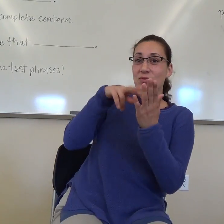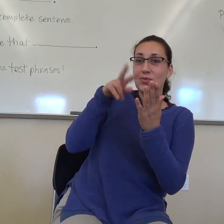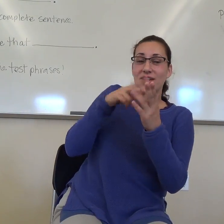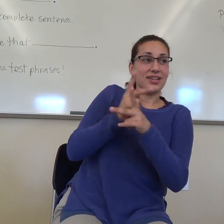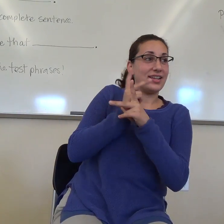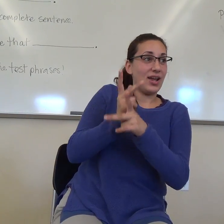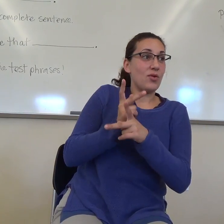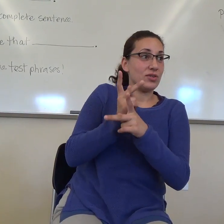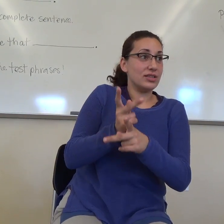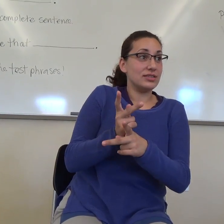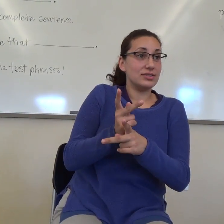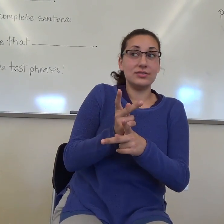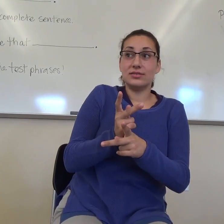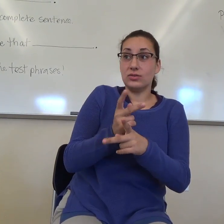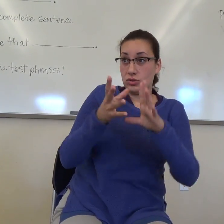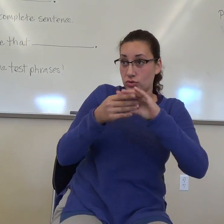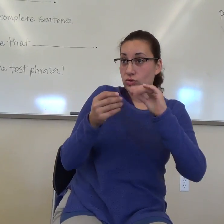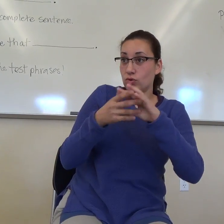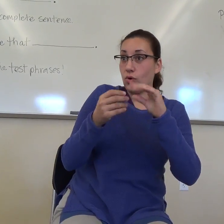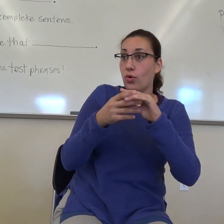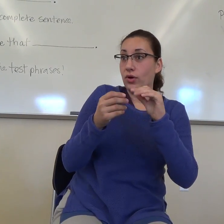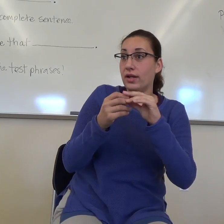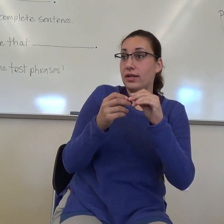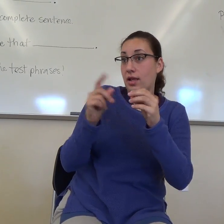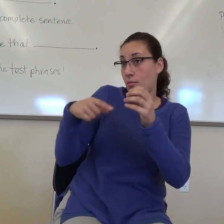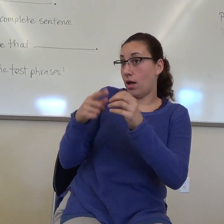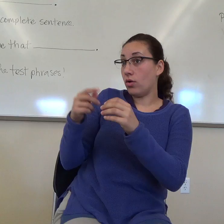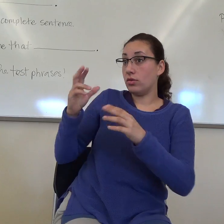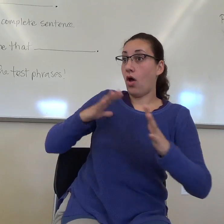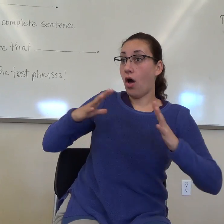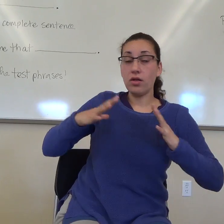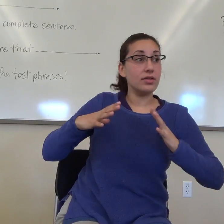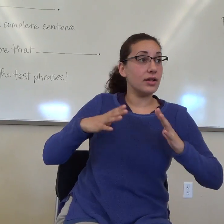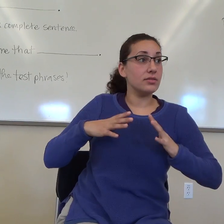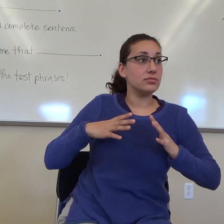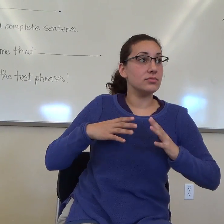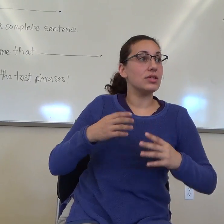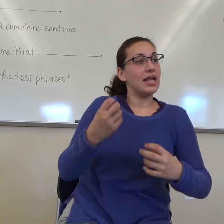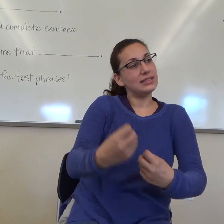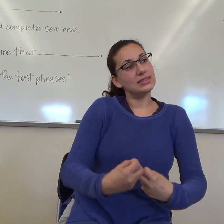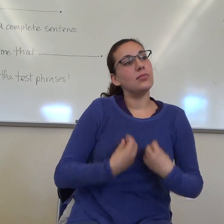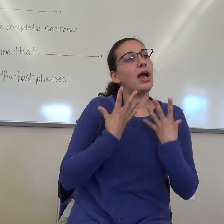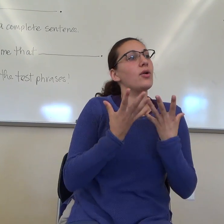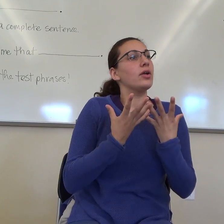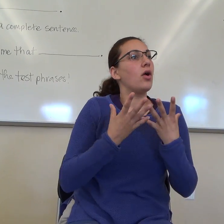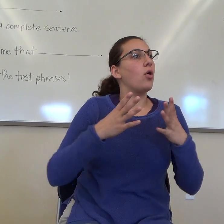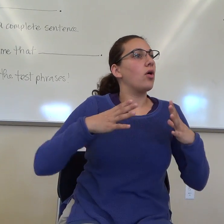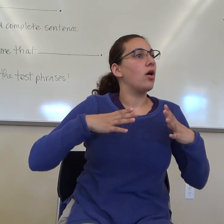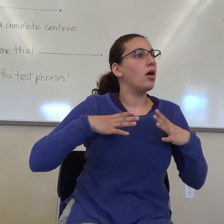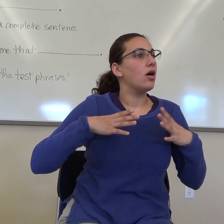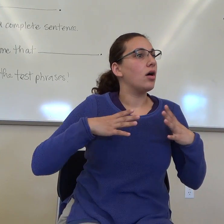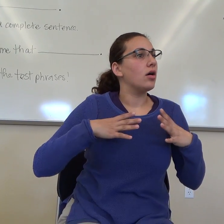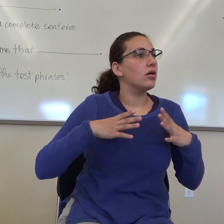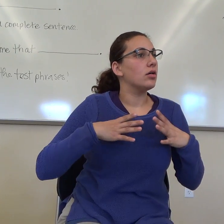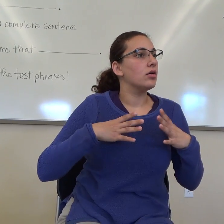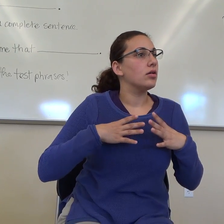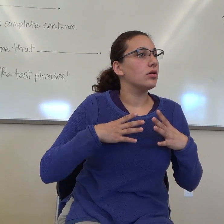behind the holiday, however, is a rousing one and is inspiring enough that it deserves to be told. The